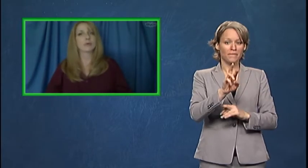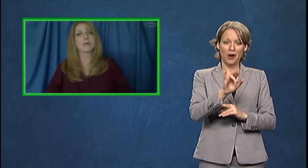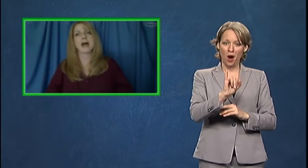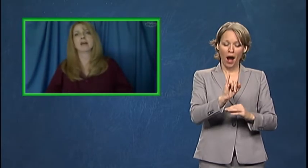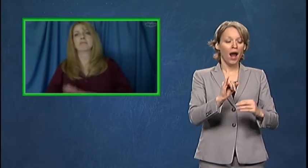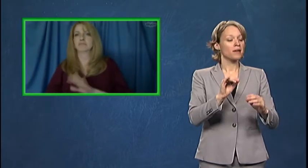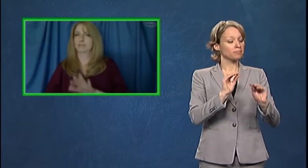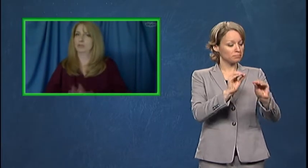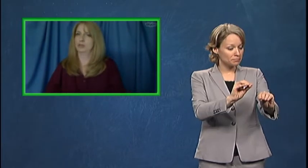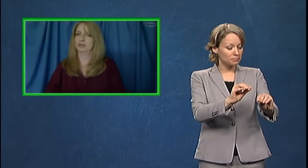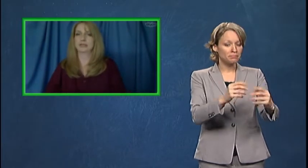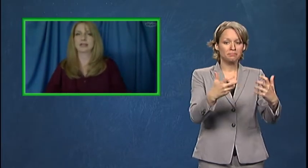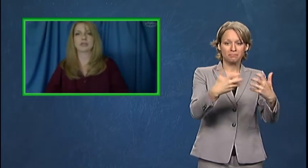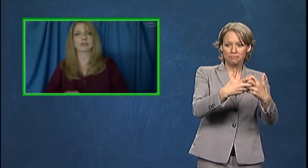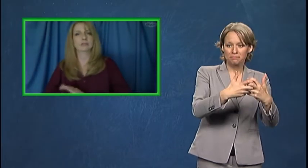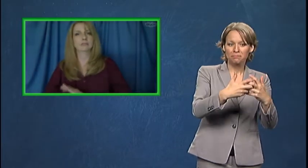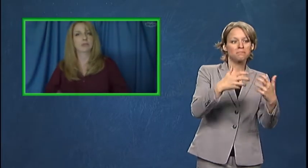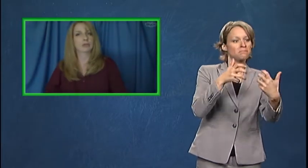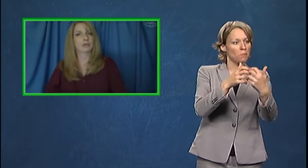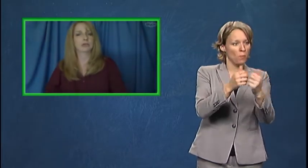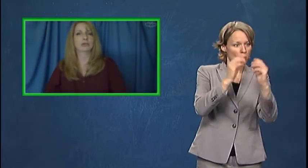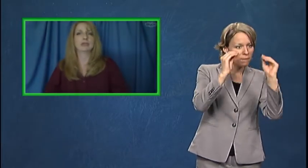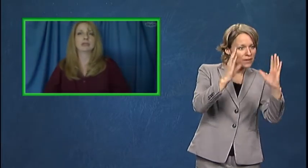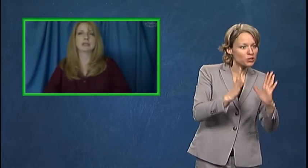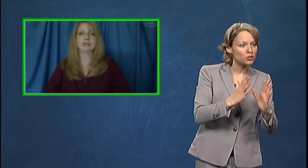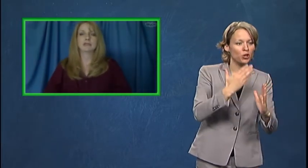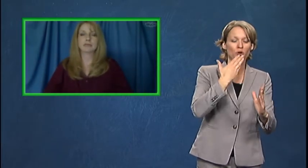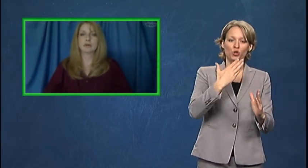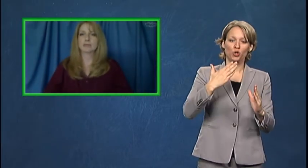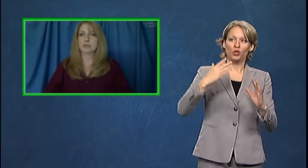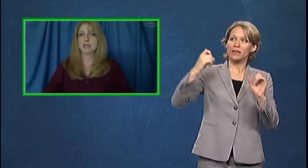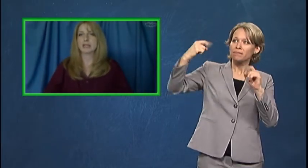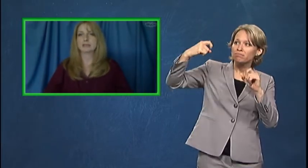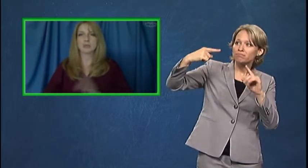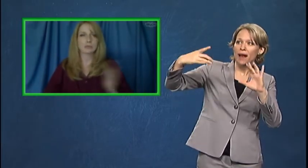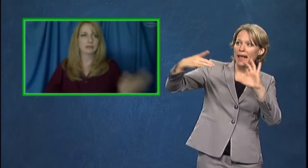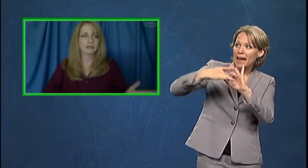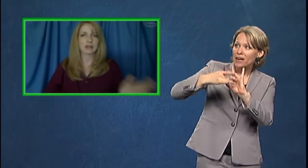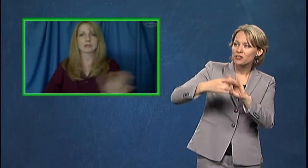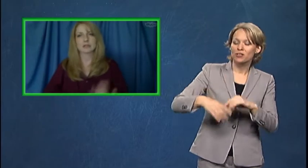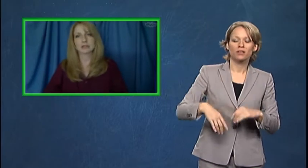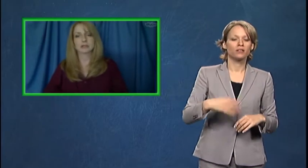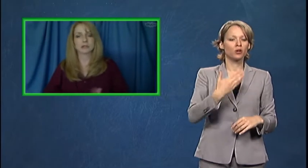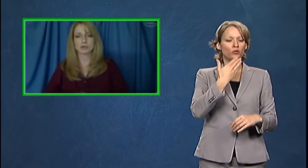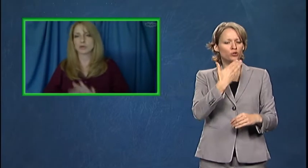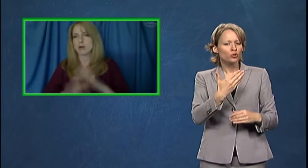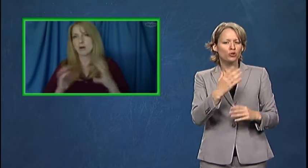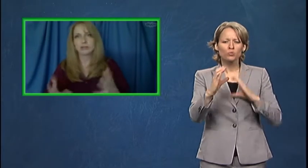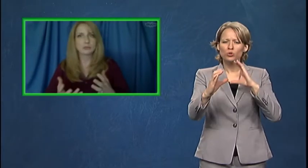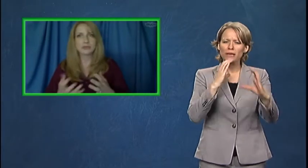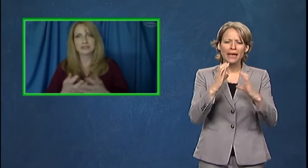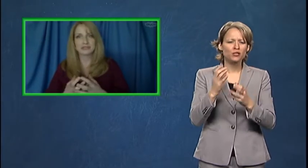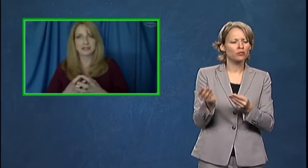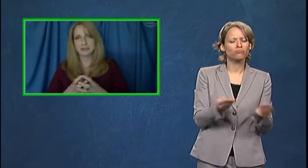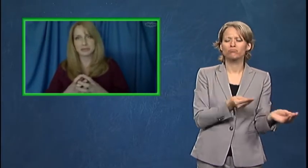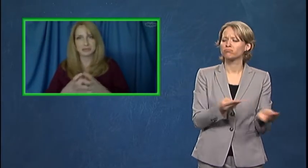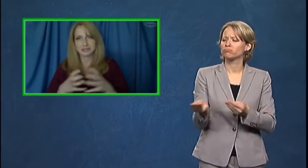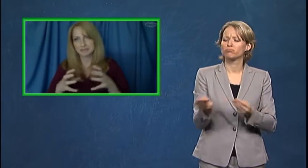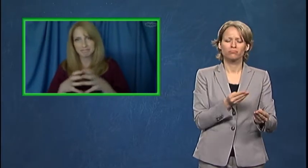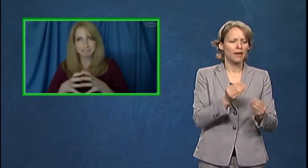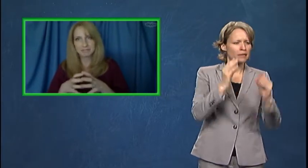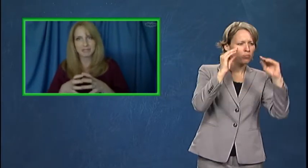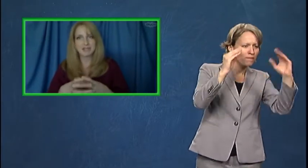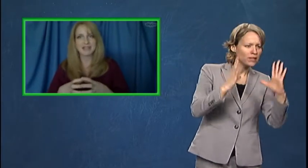lecture format, good connection, good easy flow of communication between the faculty and the interpreter, and all these wonderful variables